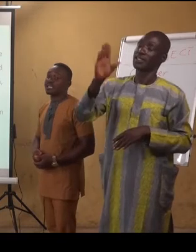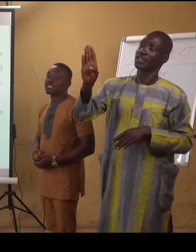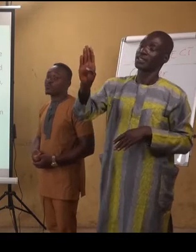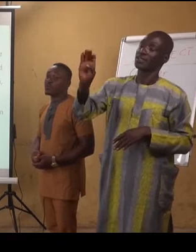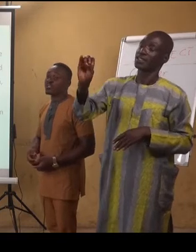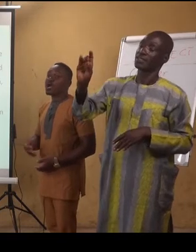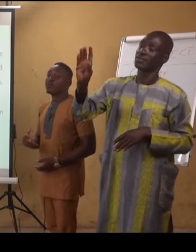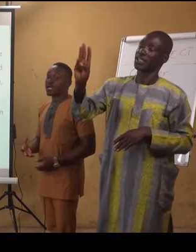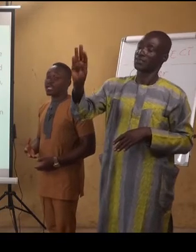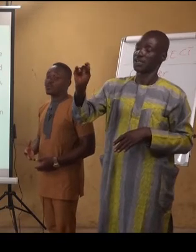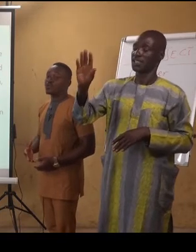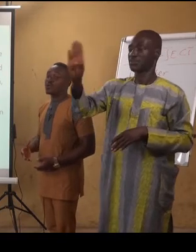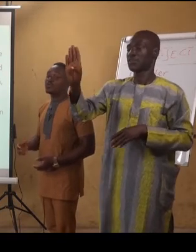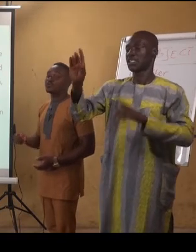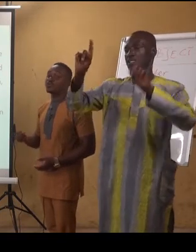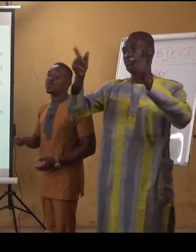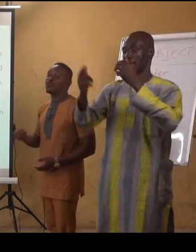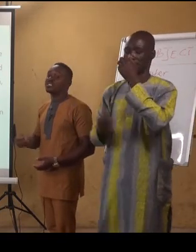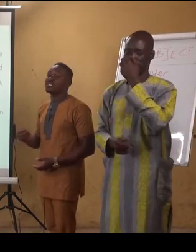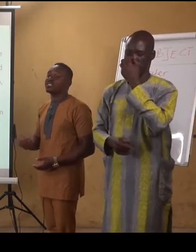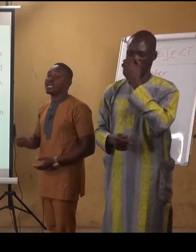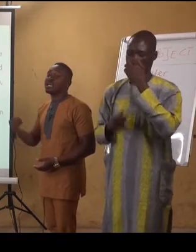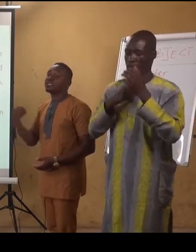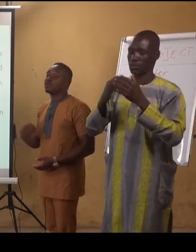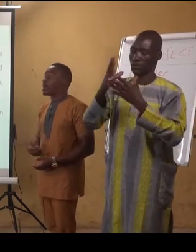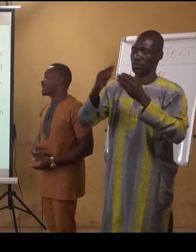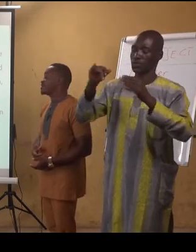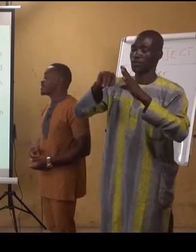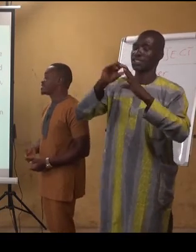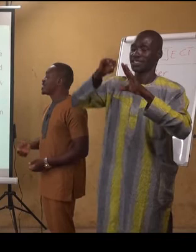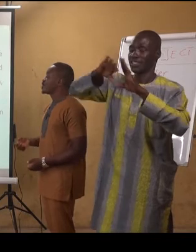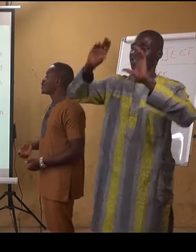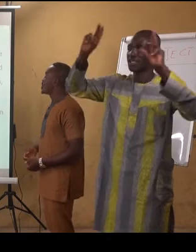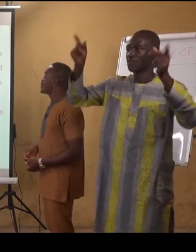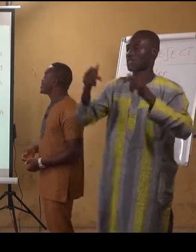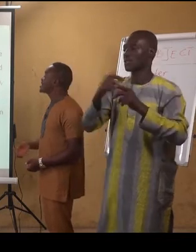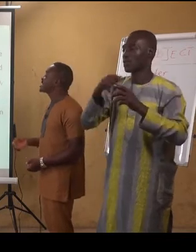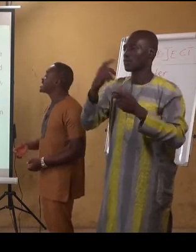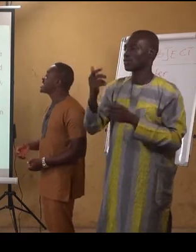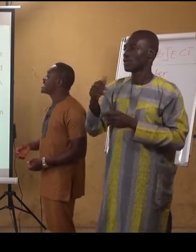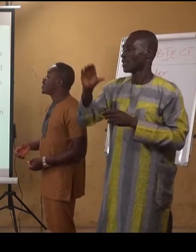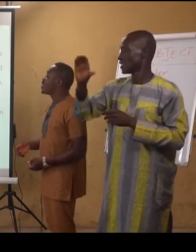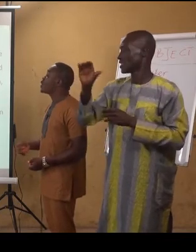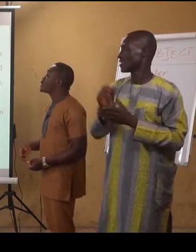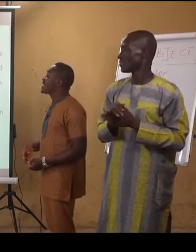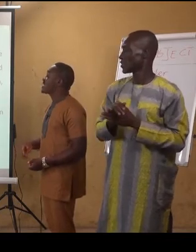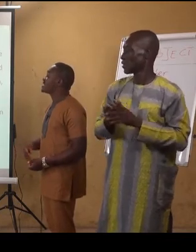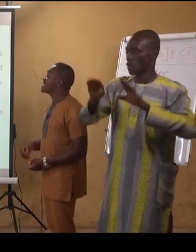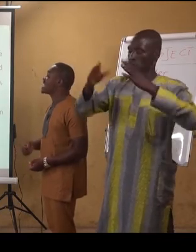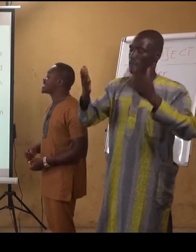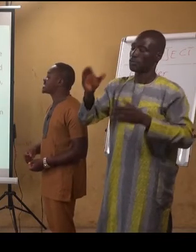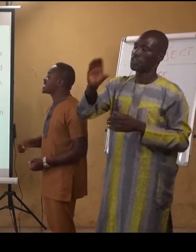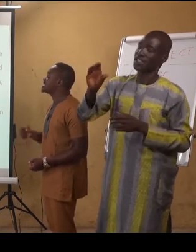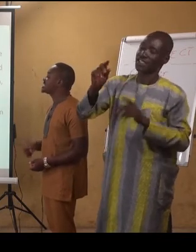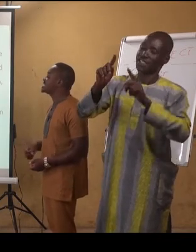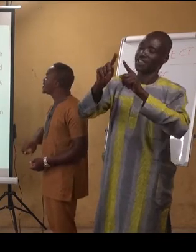b stands for what? Bracket. So we're going to solve what is inside the bracket first. So we're going to take c open bracket